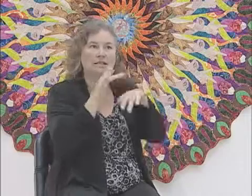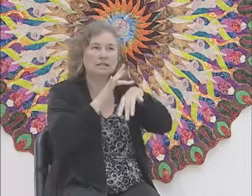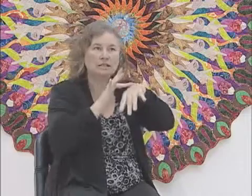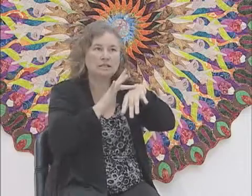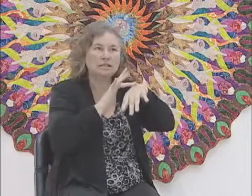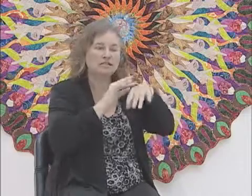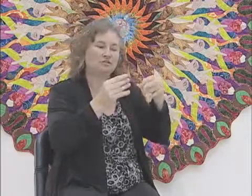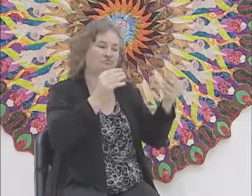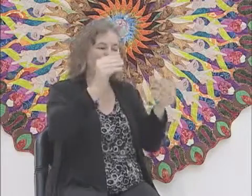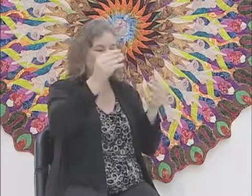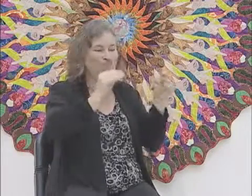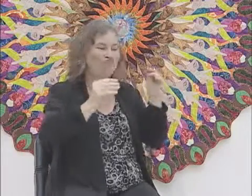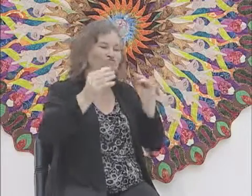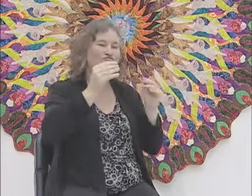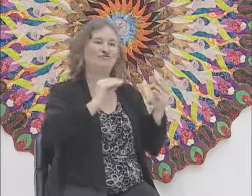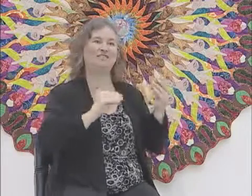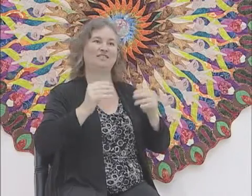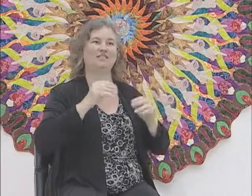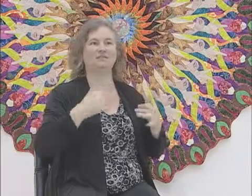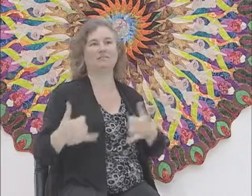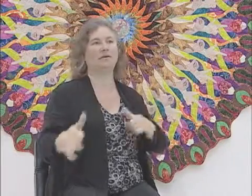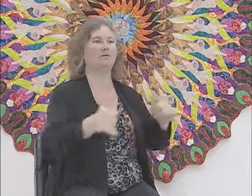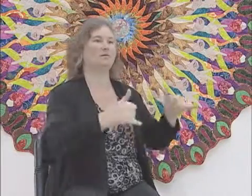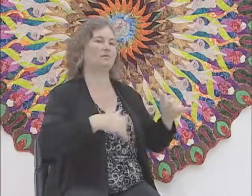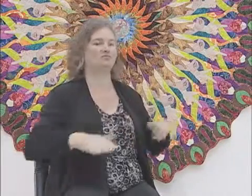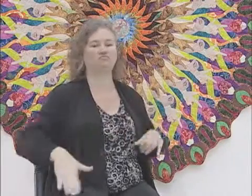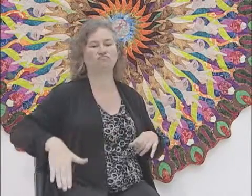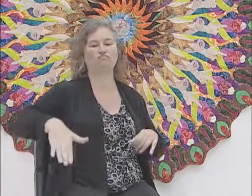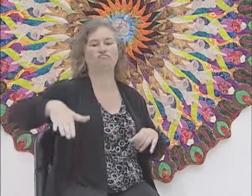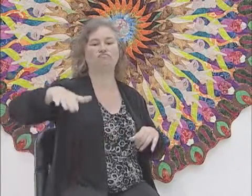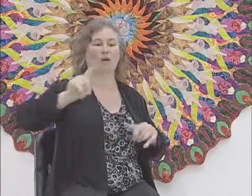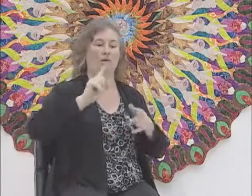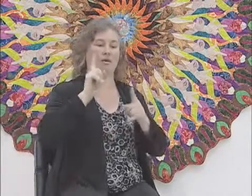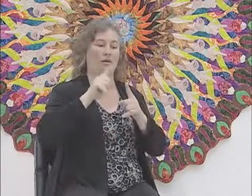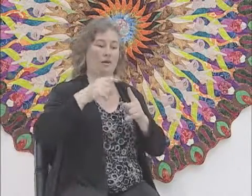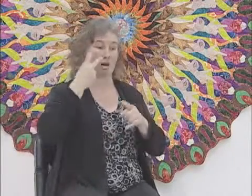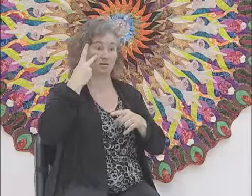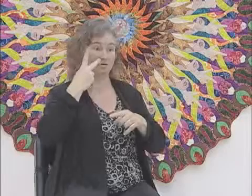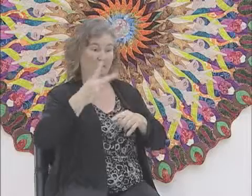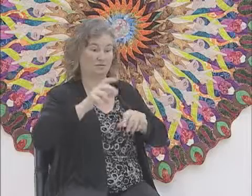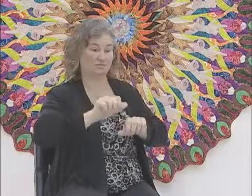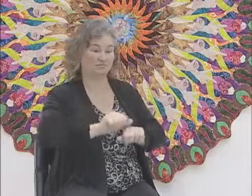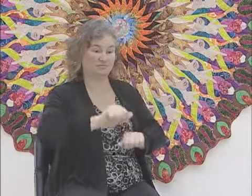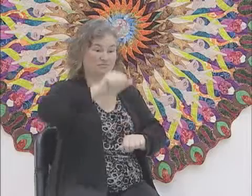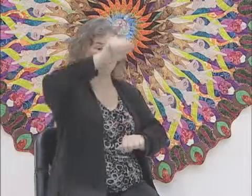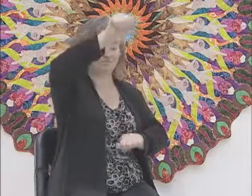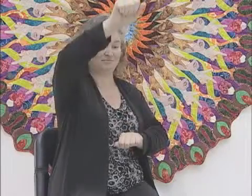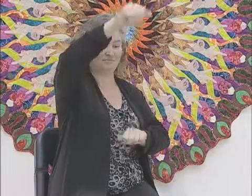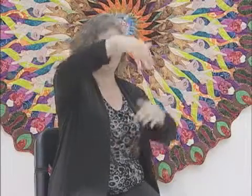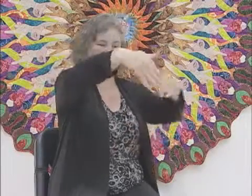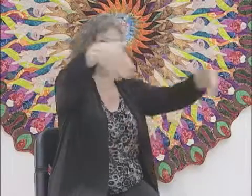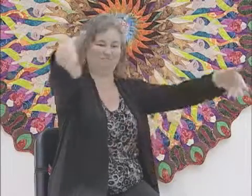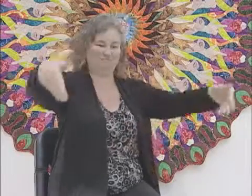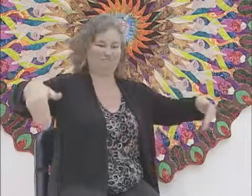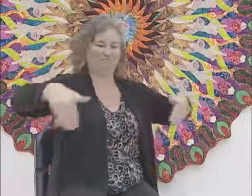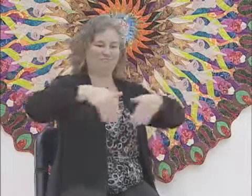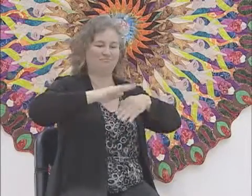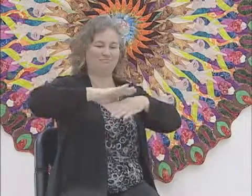the patterns and the textures of the different cloth. I used to play around her all the time as she was working. She had this